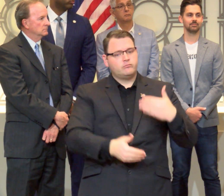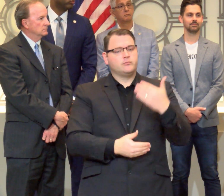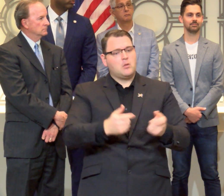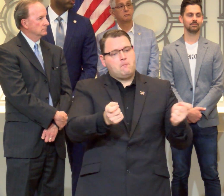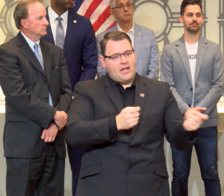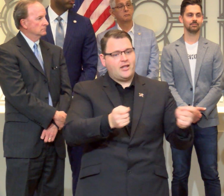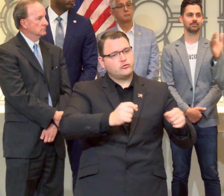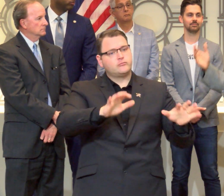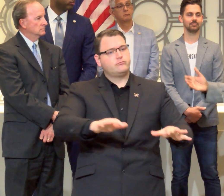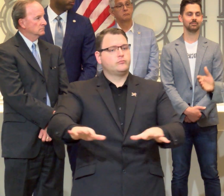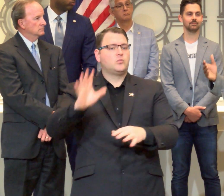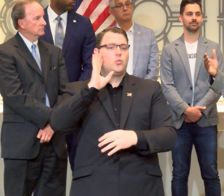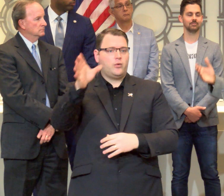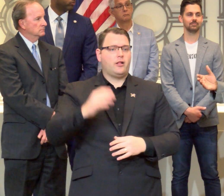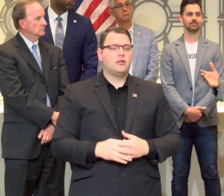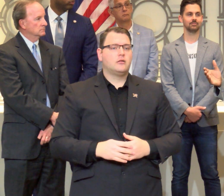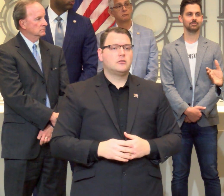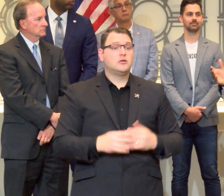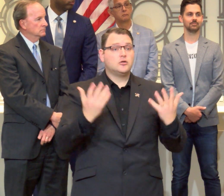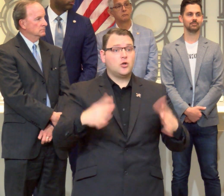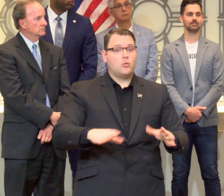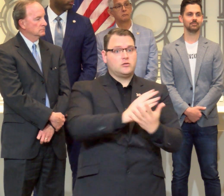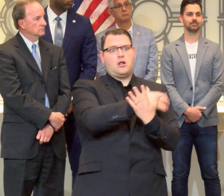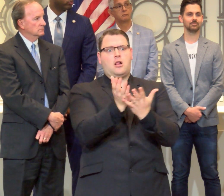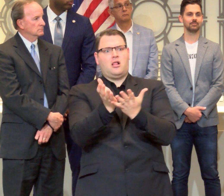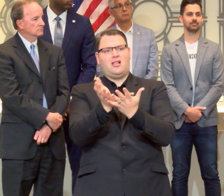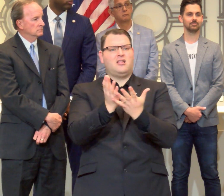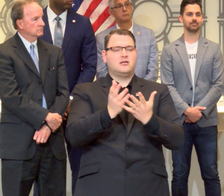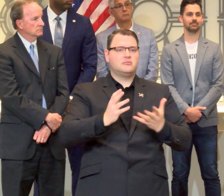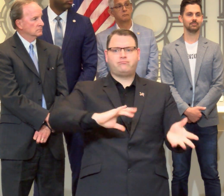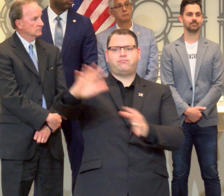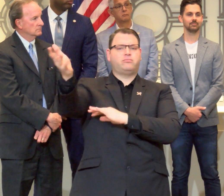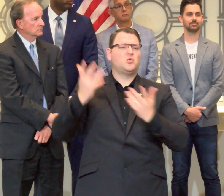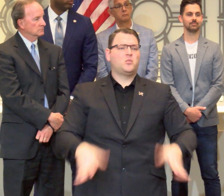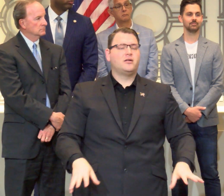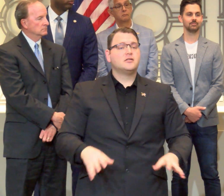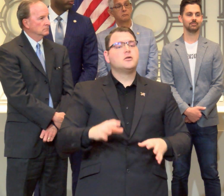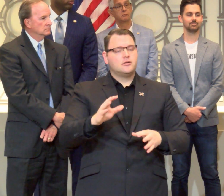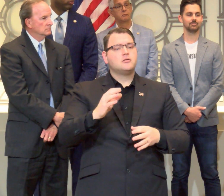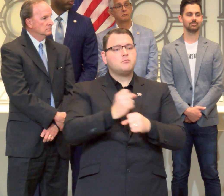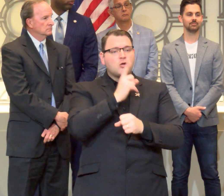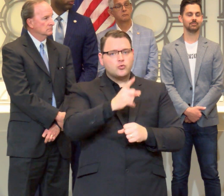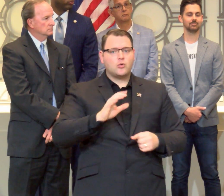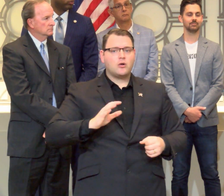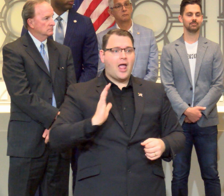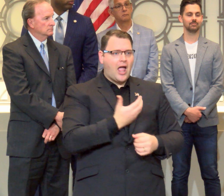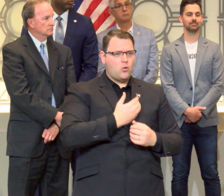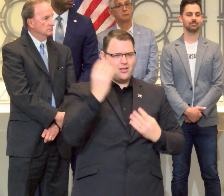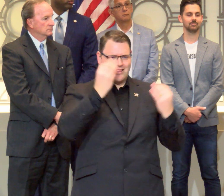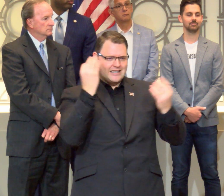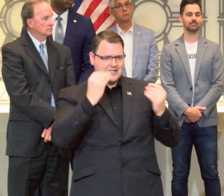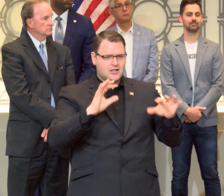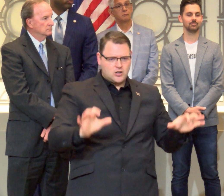can to not go to the far extremes. Let's just be measured in our approach. And if we're measured in our approach and if we